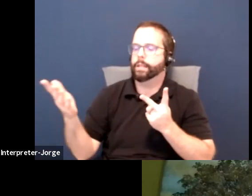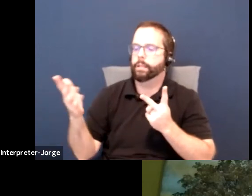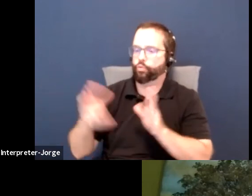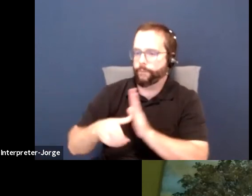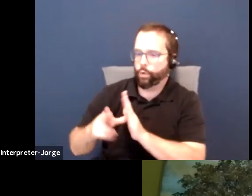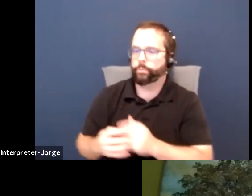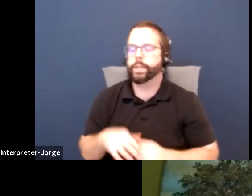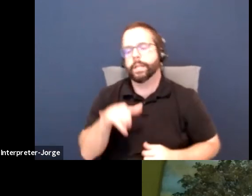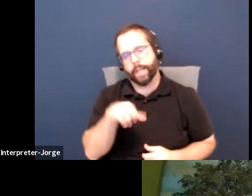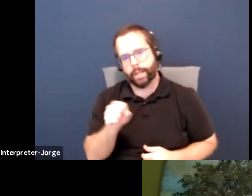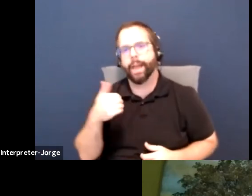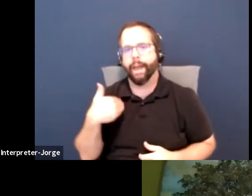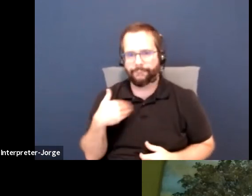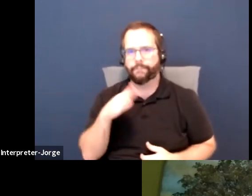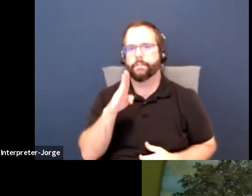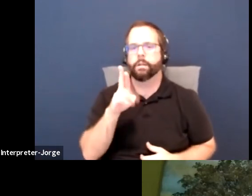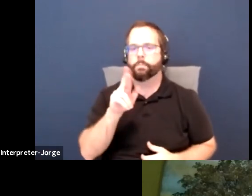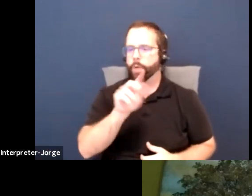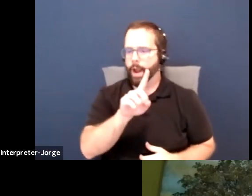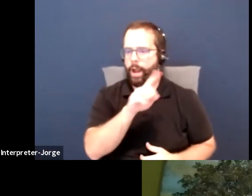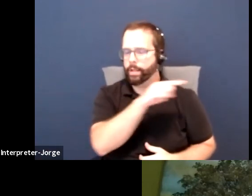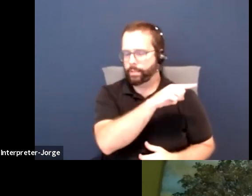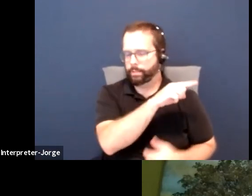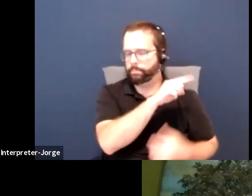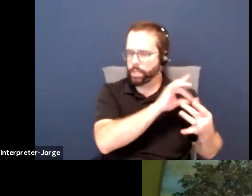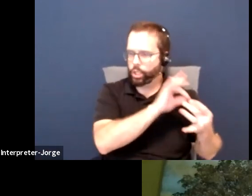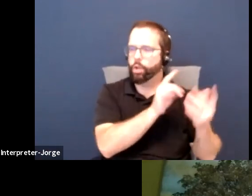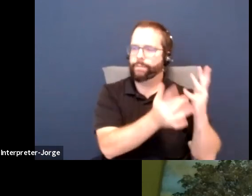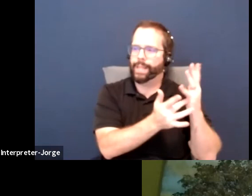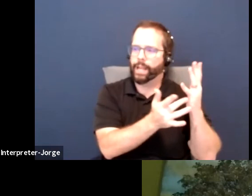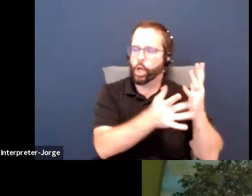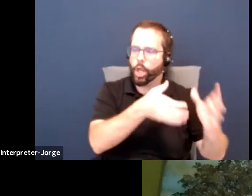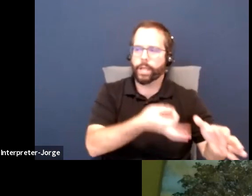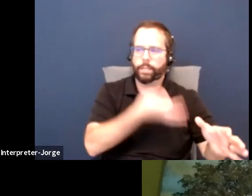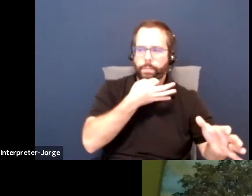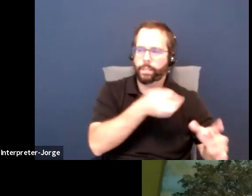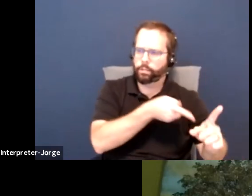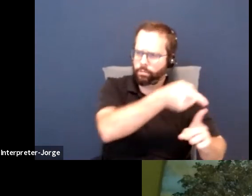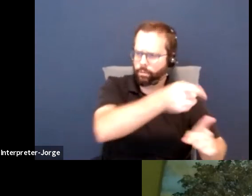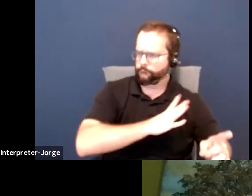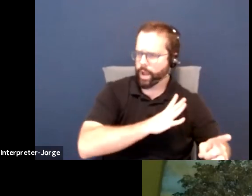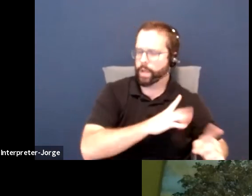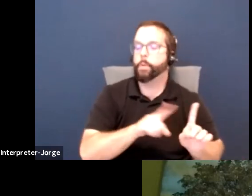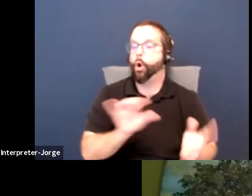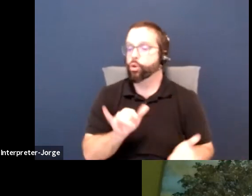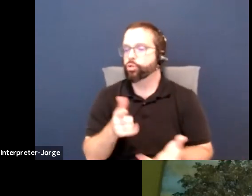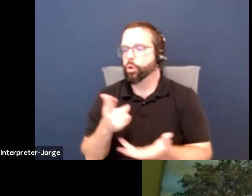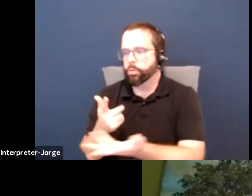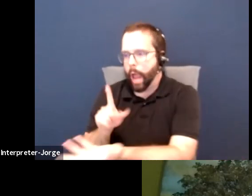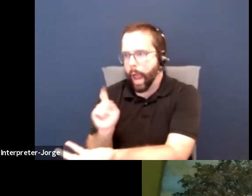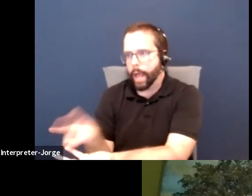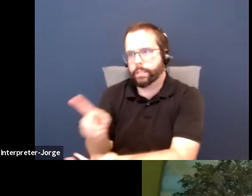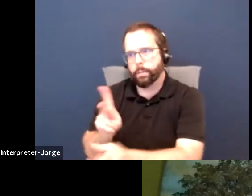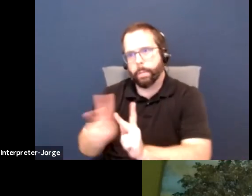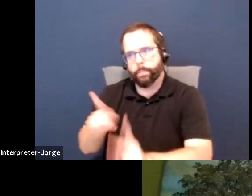but then to also layer that with the individuals who would be utilizing the equipment or those spaces